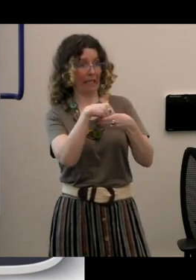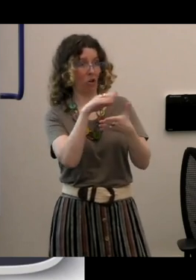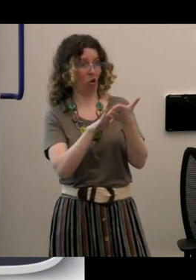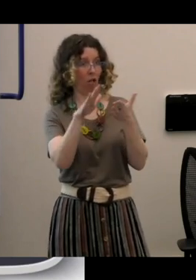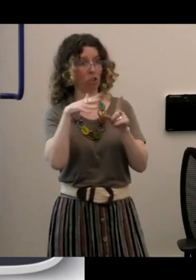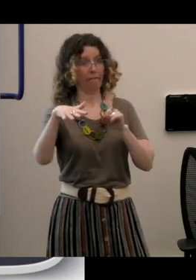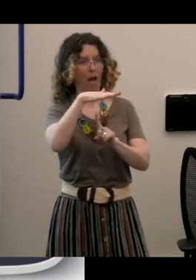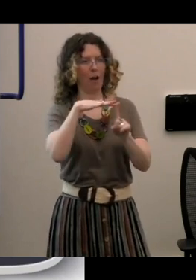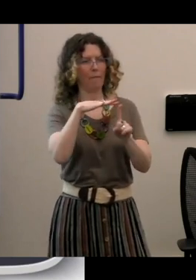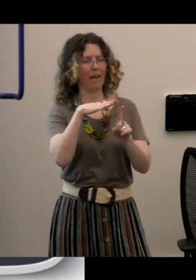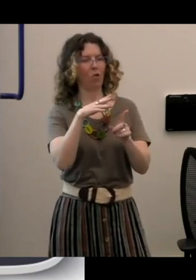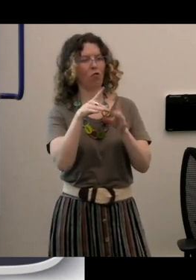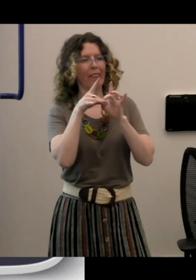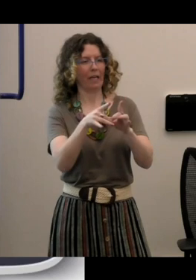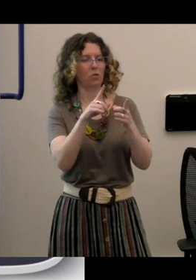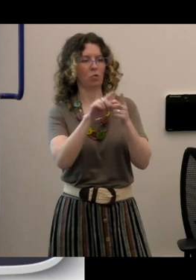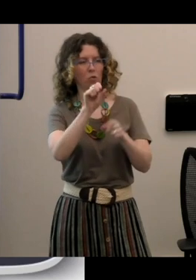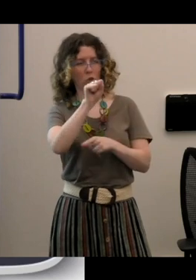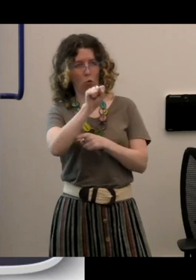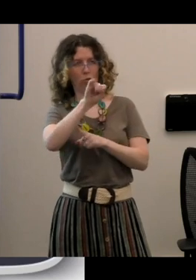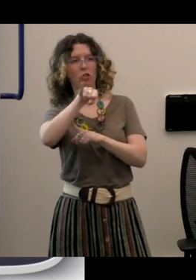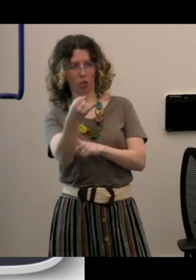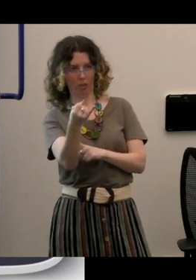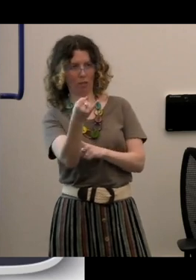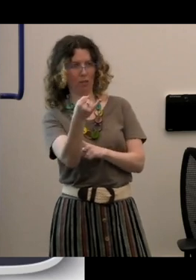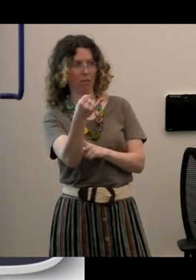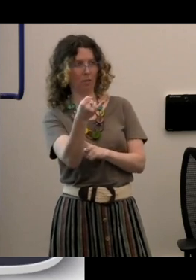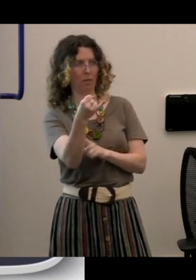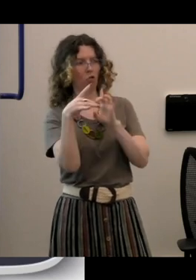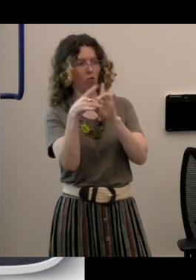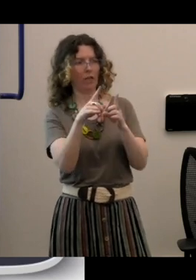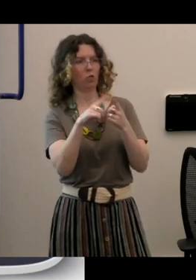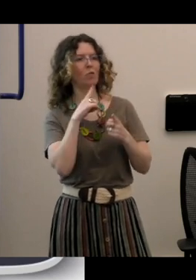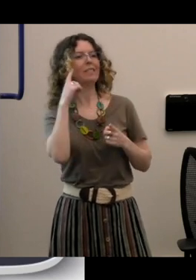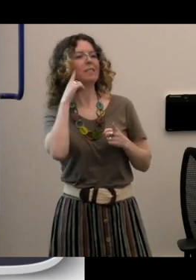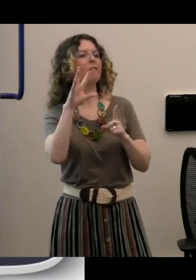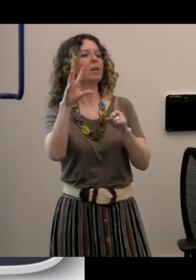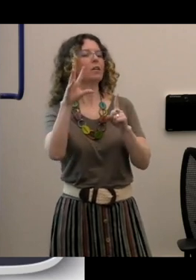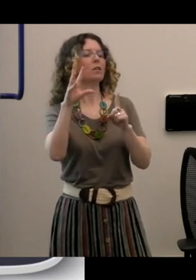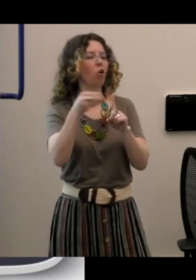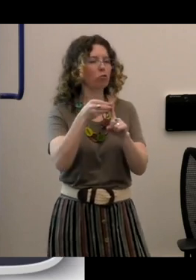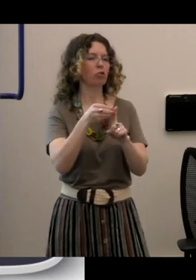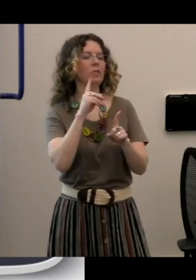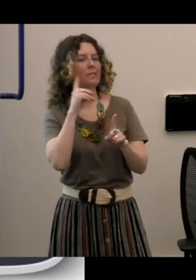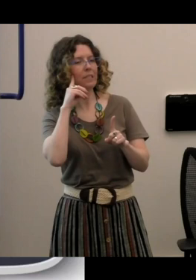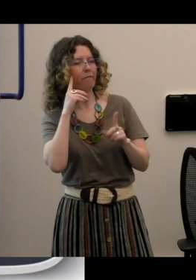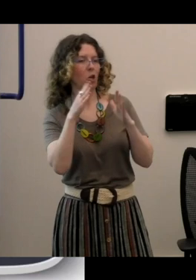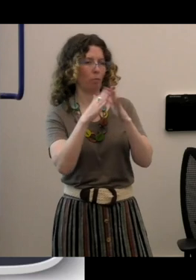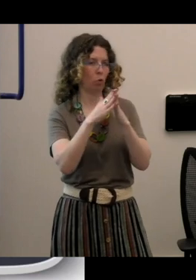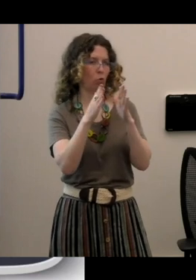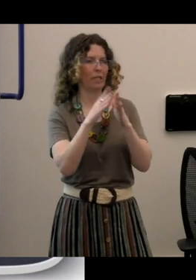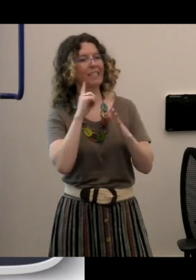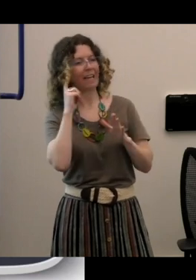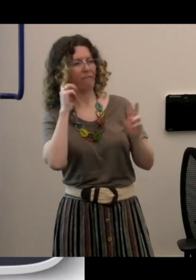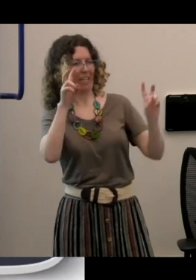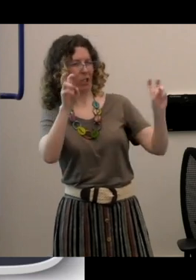And the last thing I'd like to talk about is how us as academics in the college environment have influence over social justice as